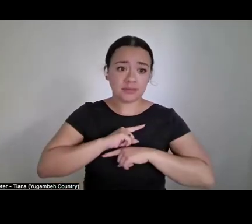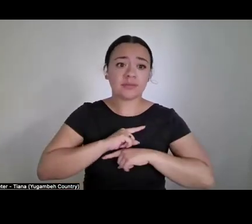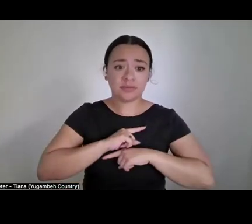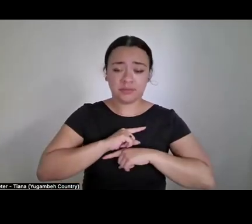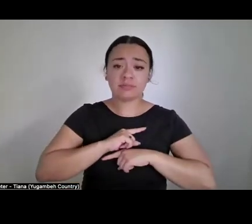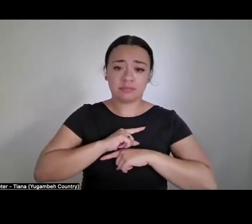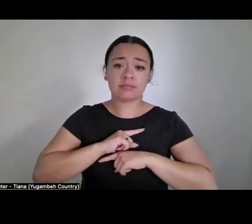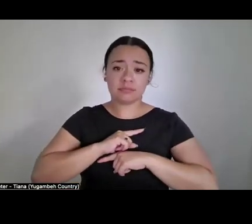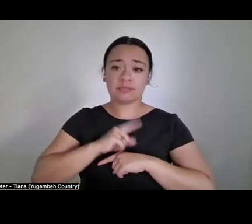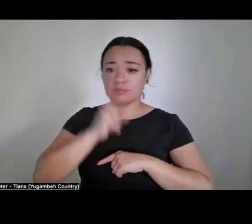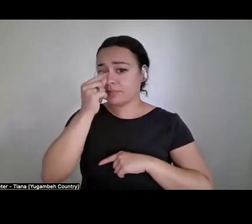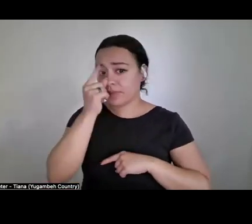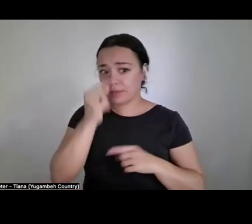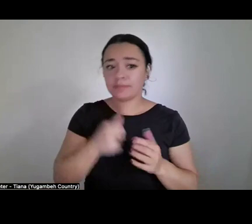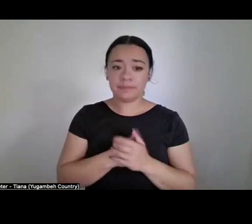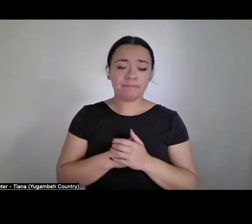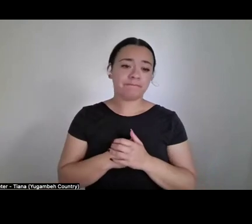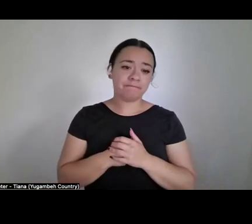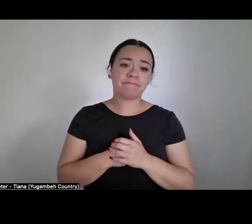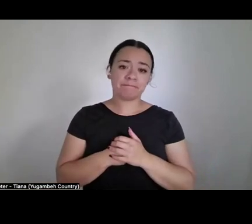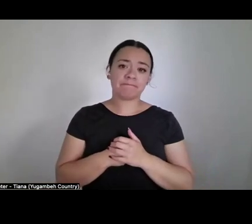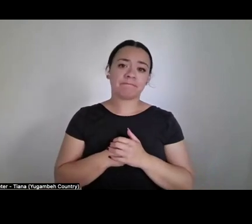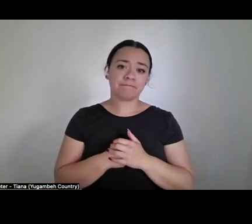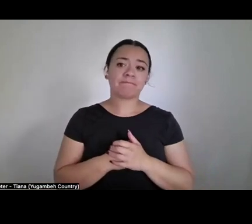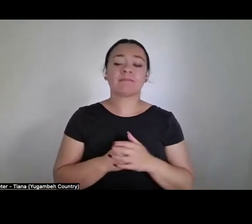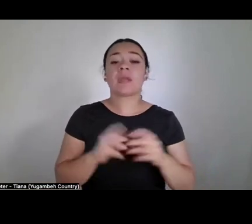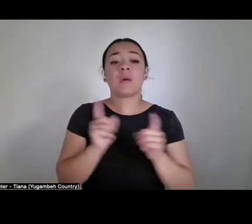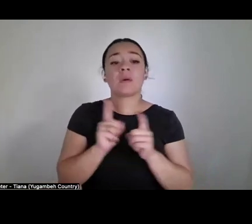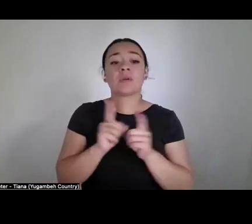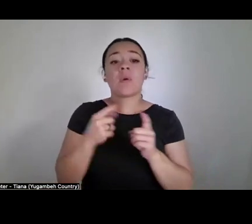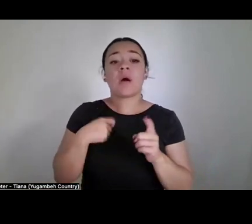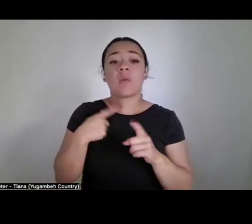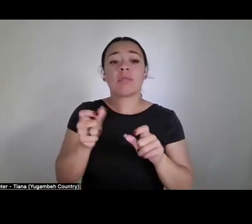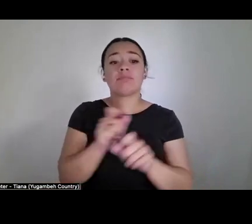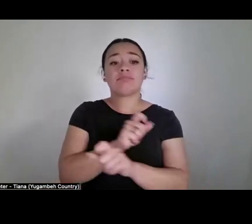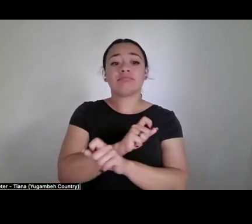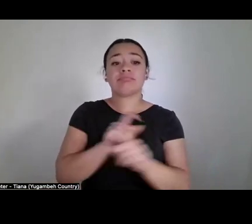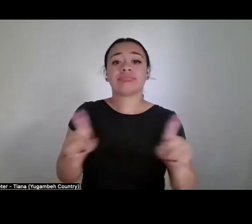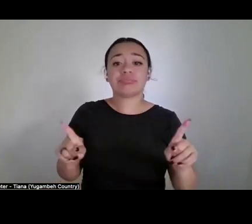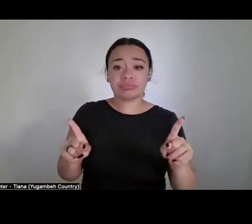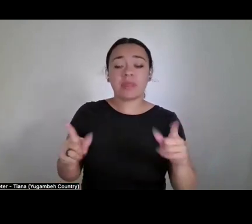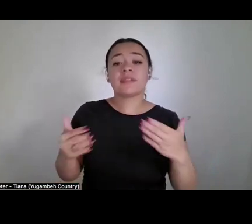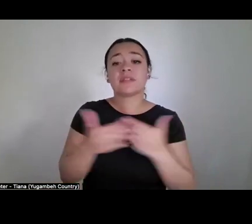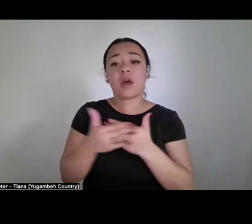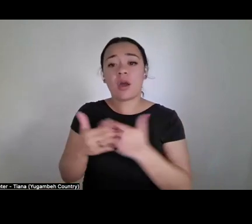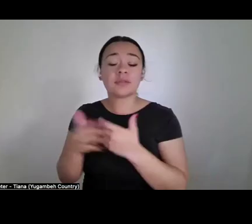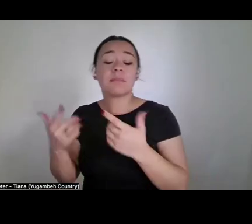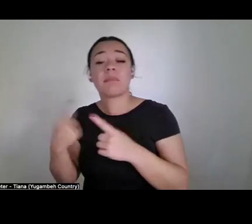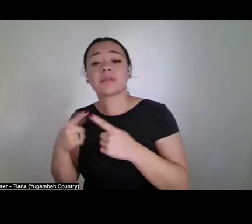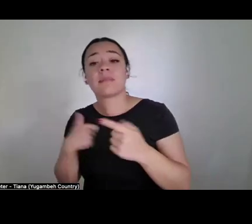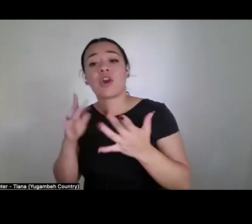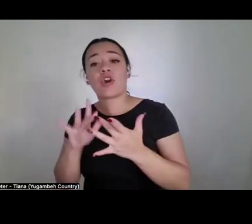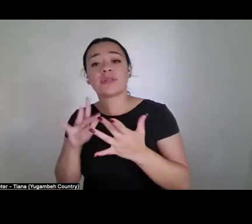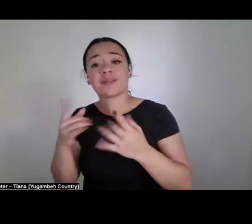Yeah, absolutely. As I mentioned, I'll send around the slides and my contact details.